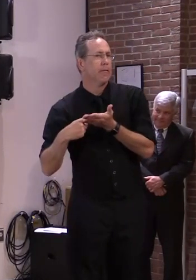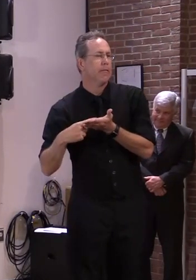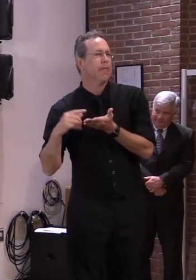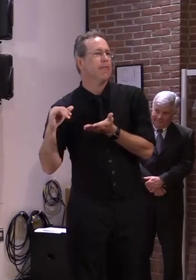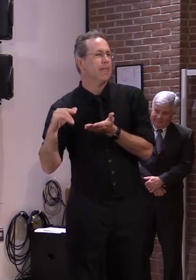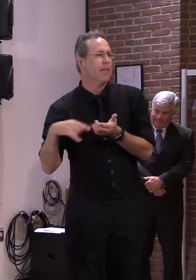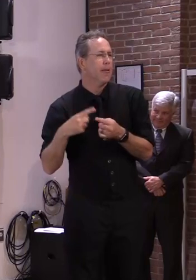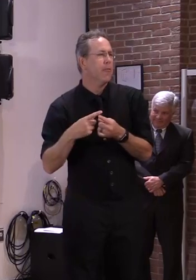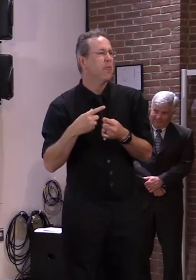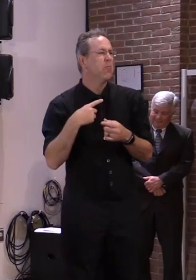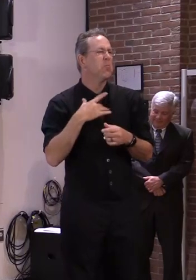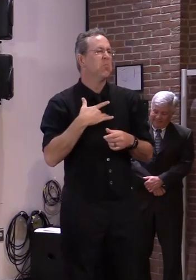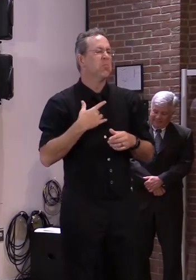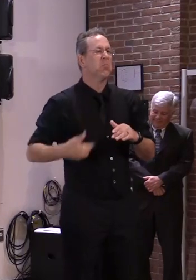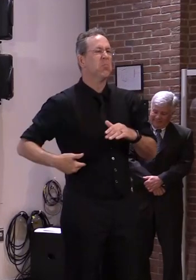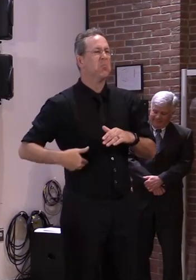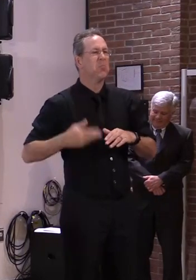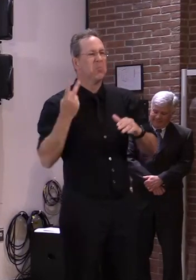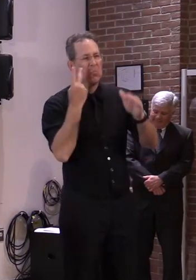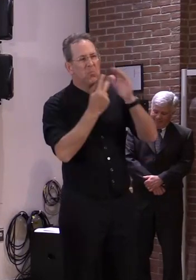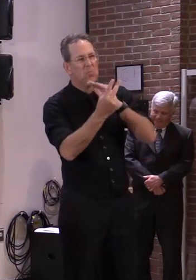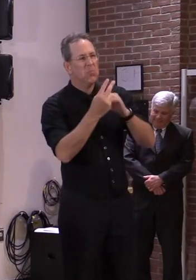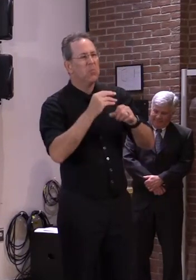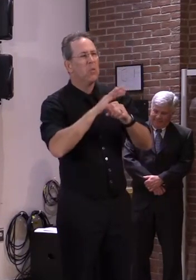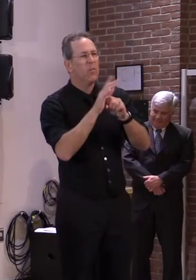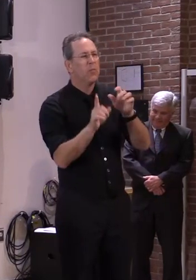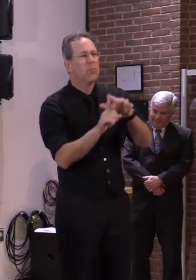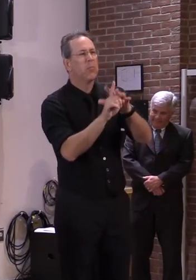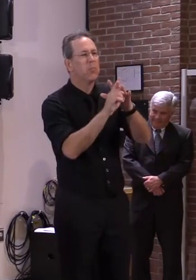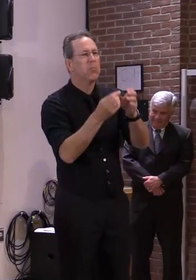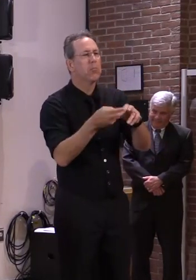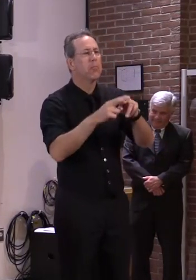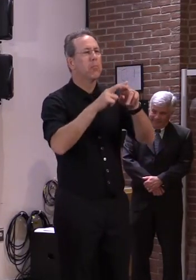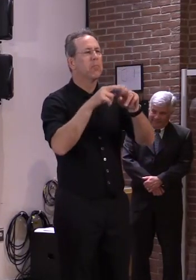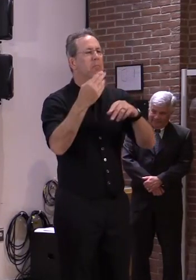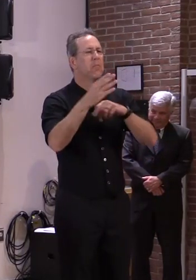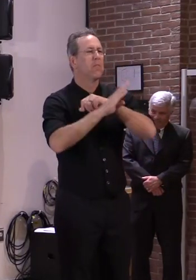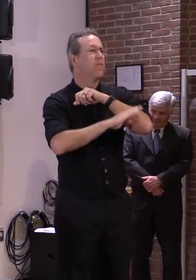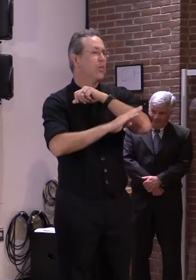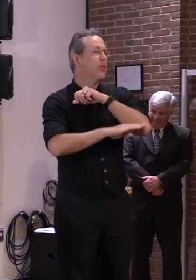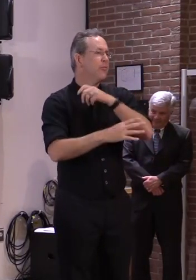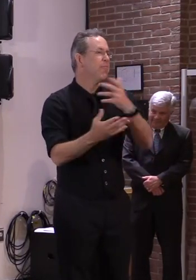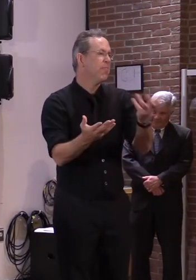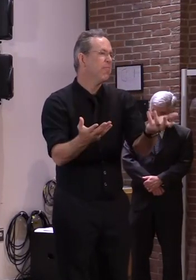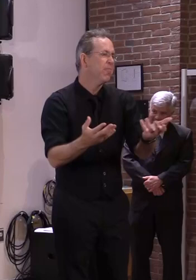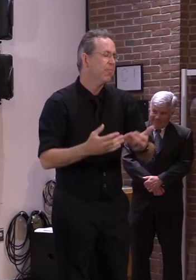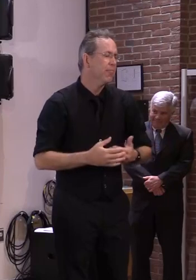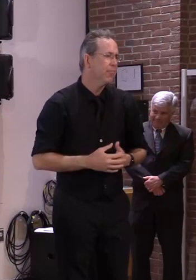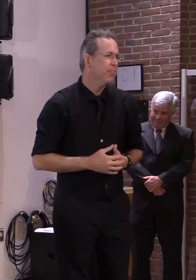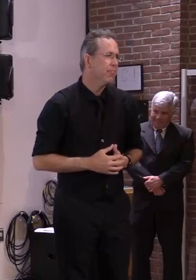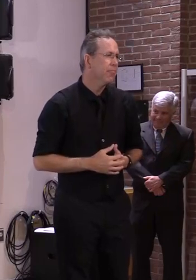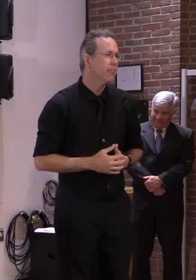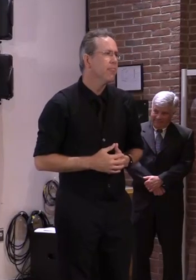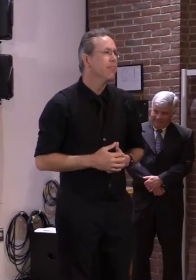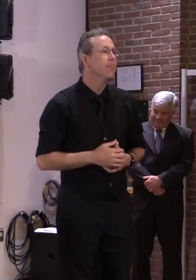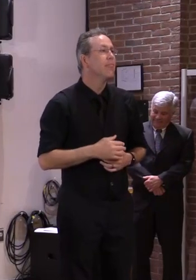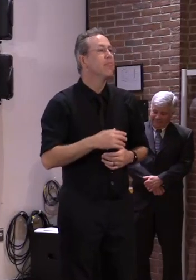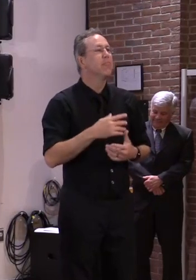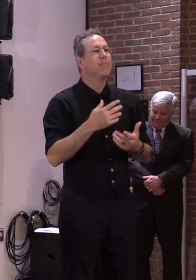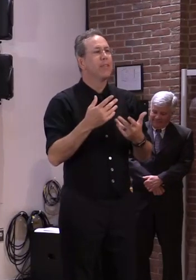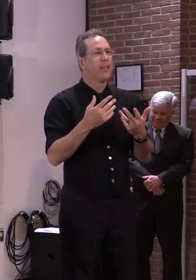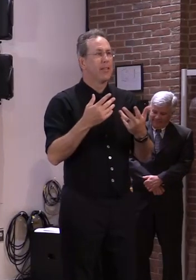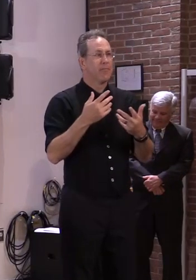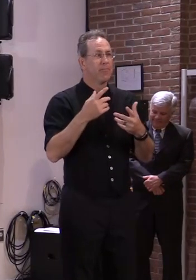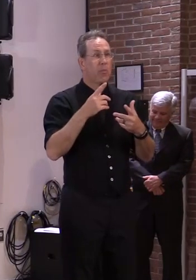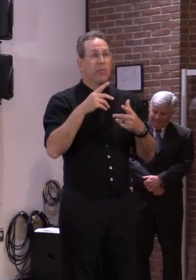cases, but those who are vaccinated will be protected from that, and I don't expect we'll see anything near